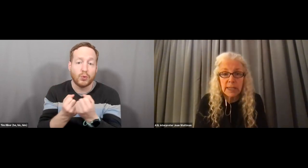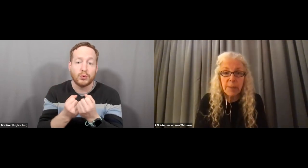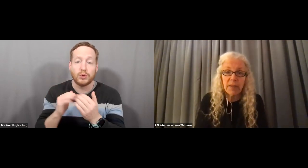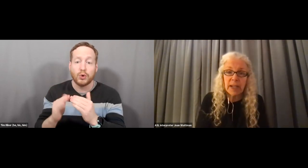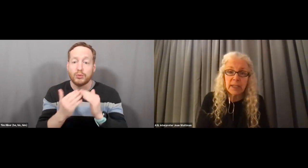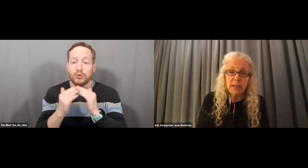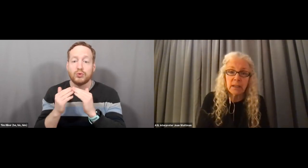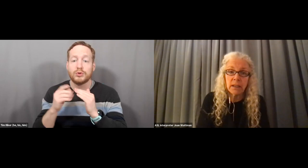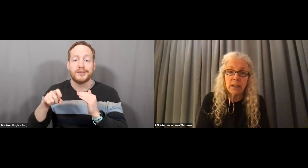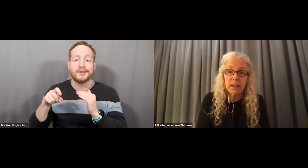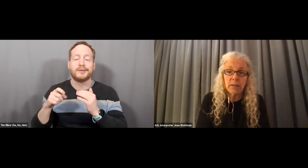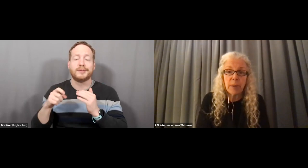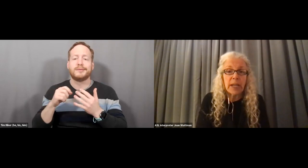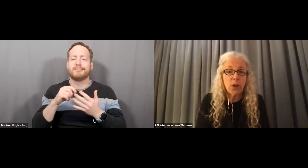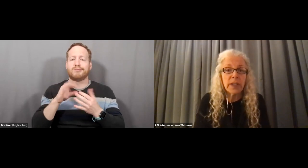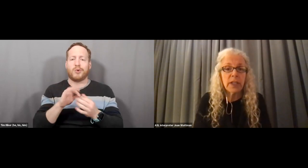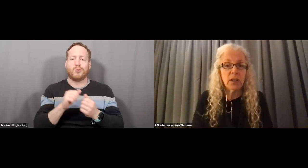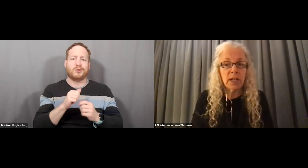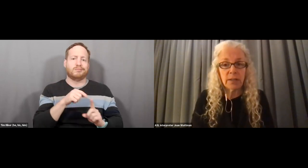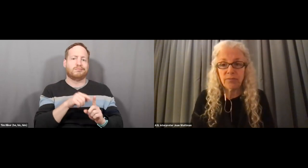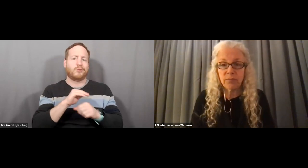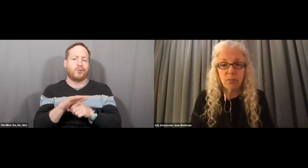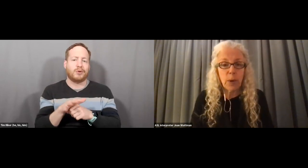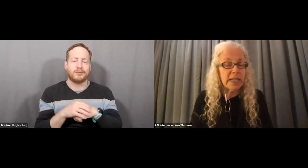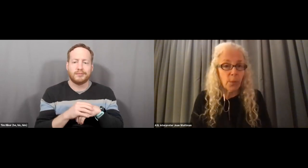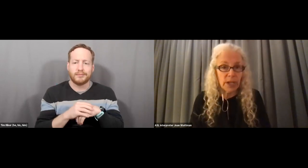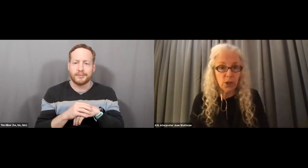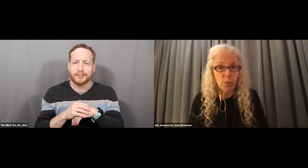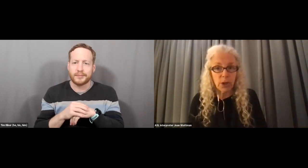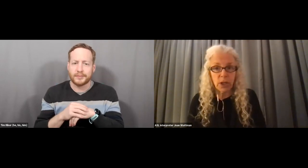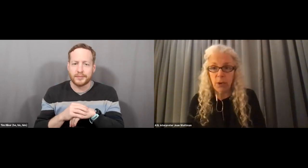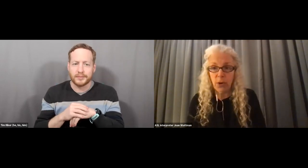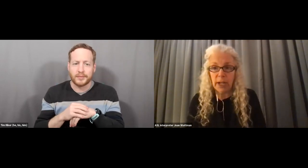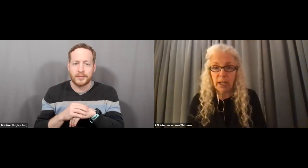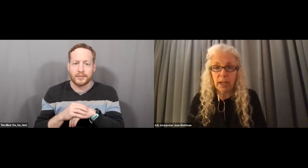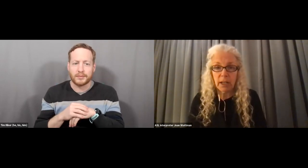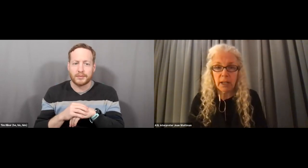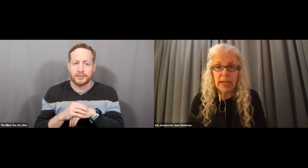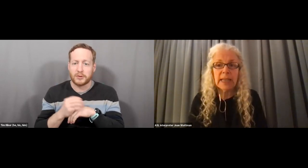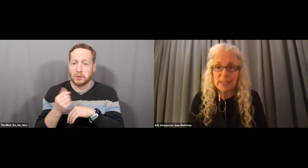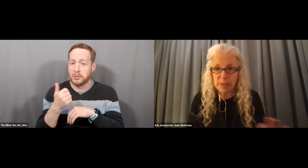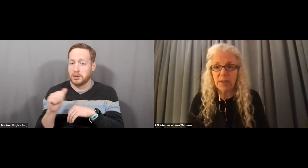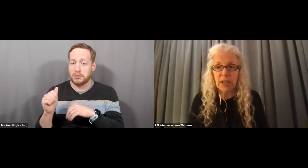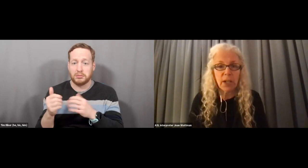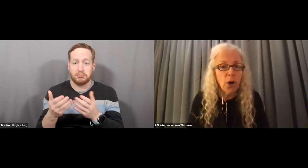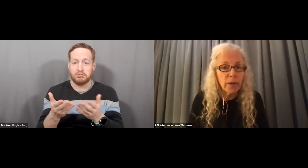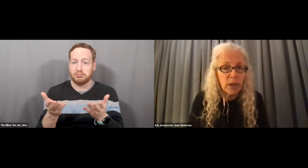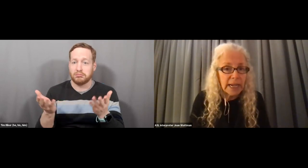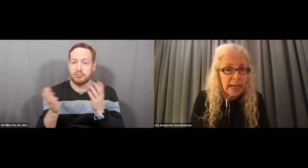been affected by COVID, ways that we could support the community. Anything specifically COVID related at